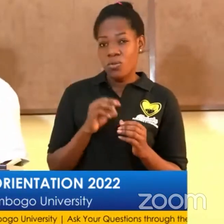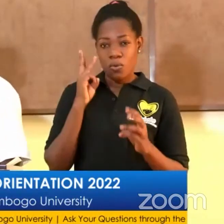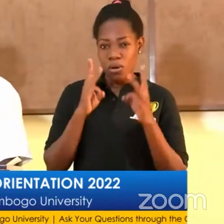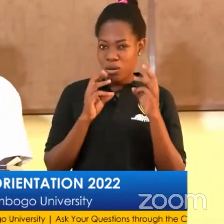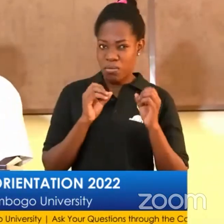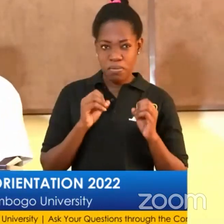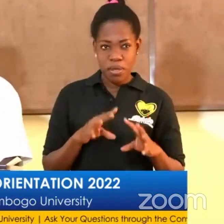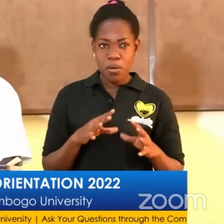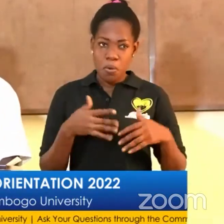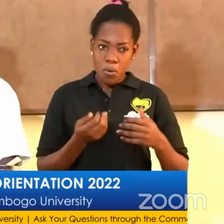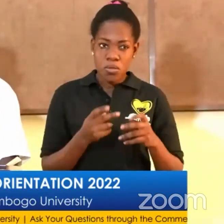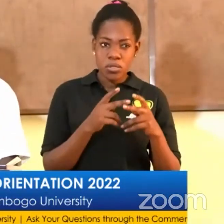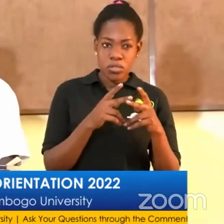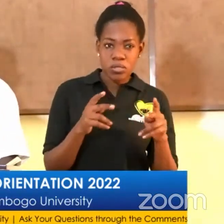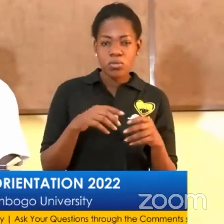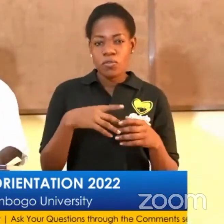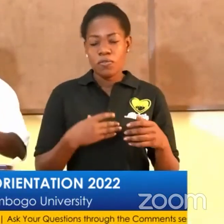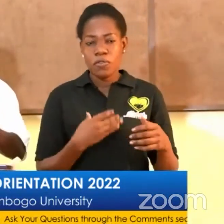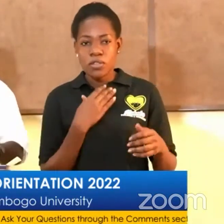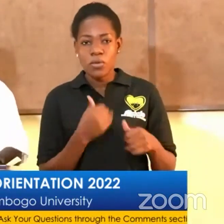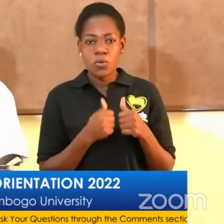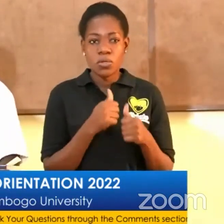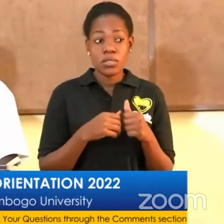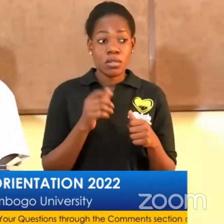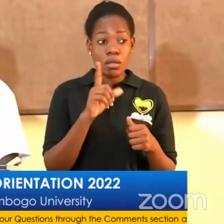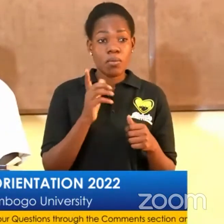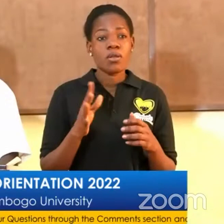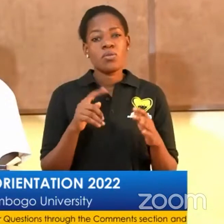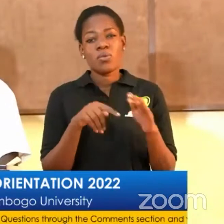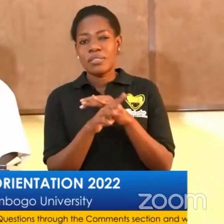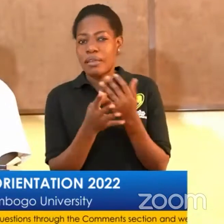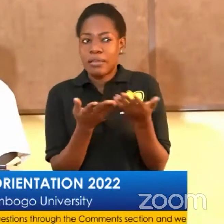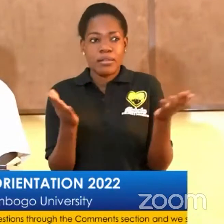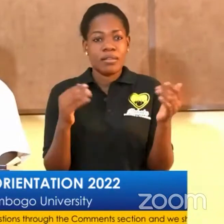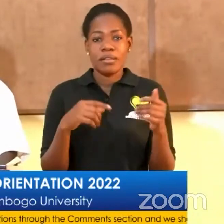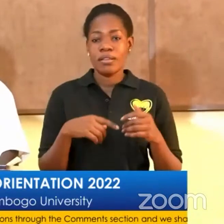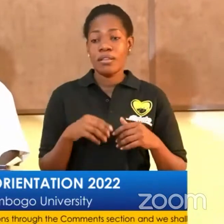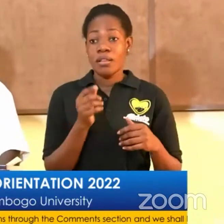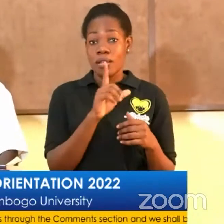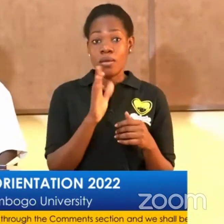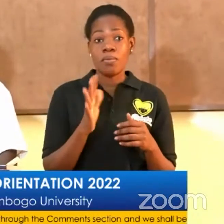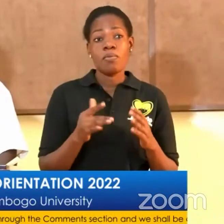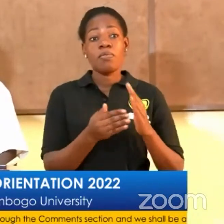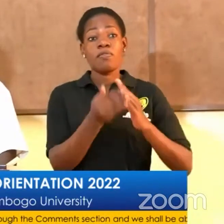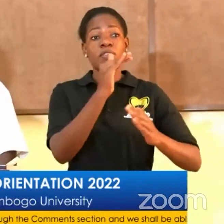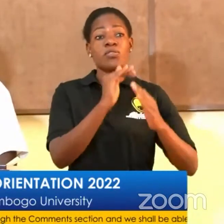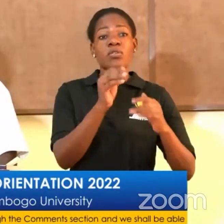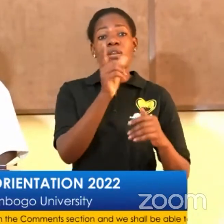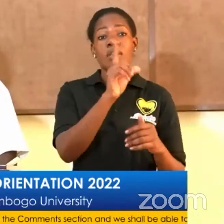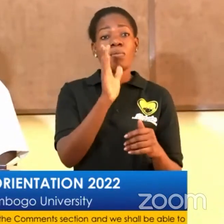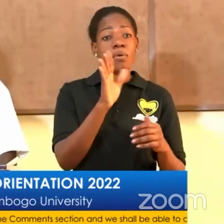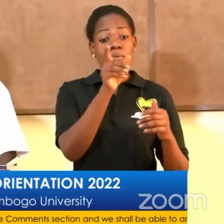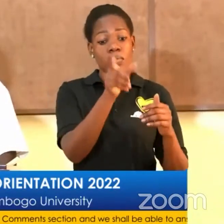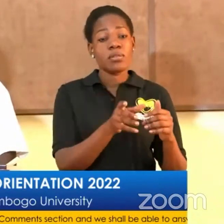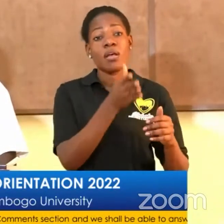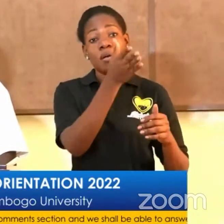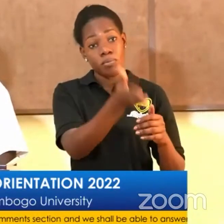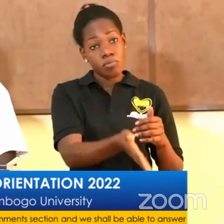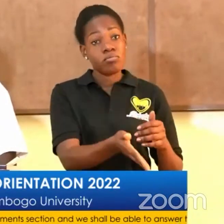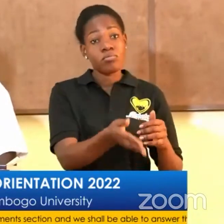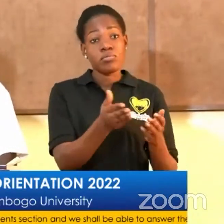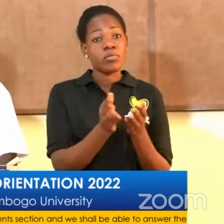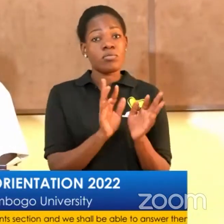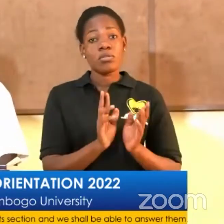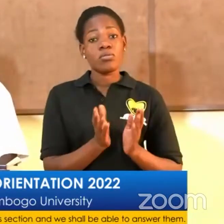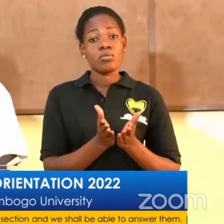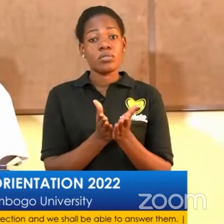you begin from. Go to any library, the professional librarians are there, they will serve you and you'll get what you